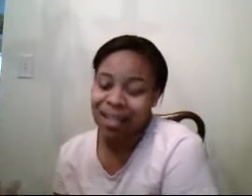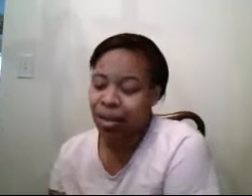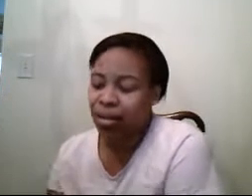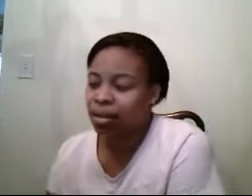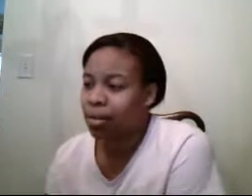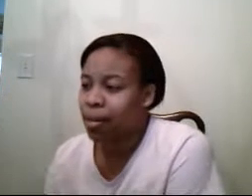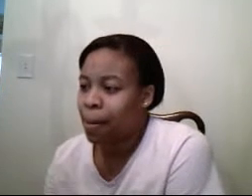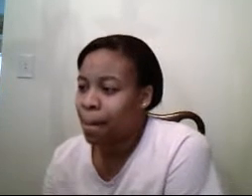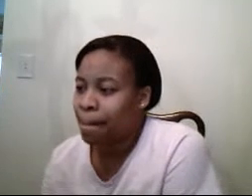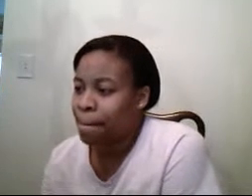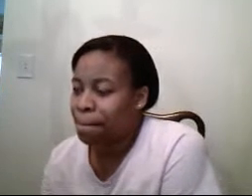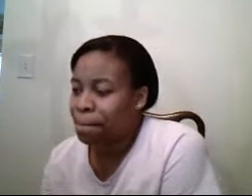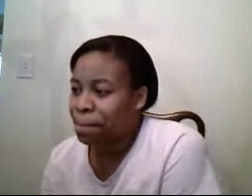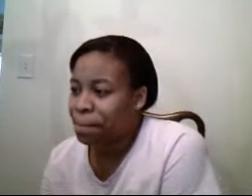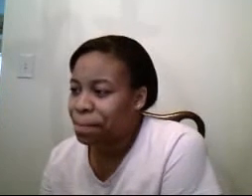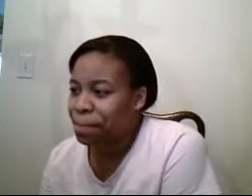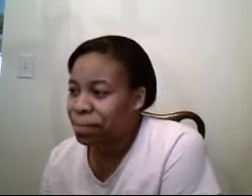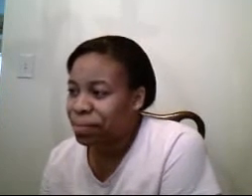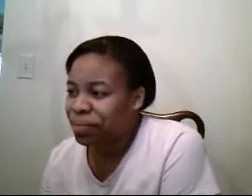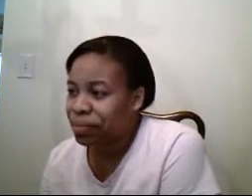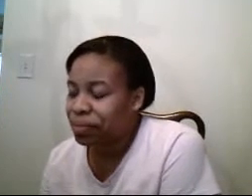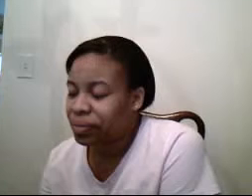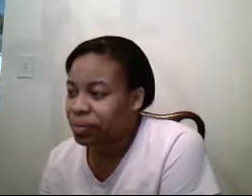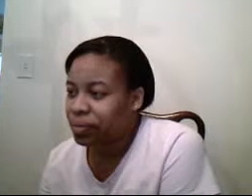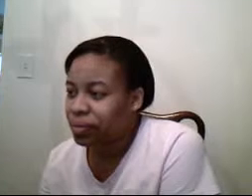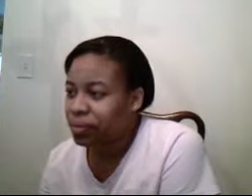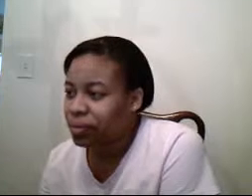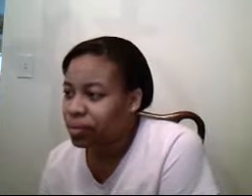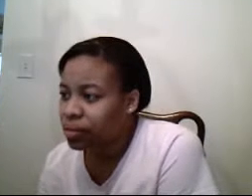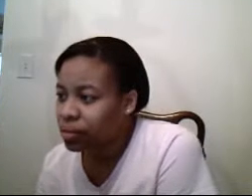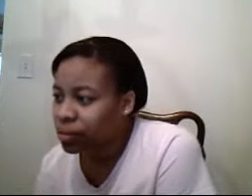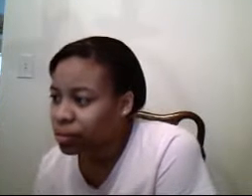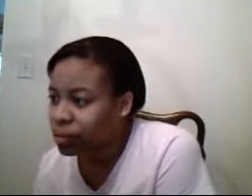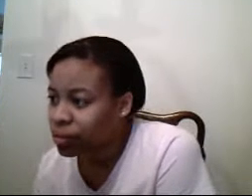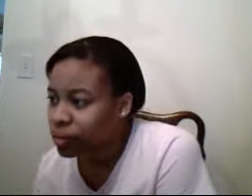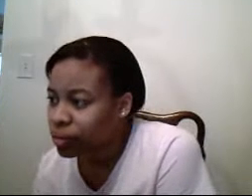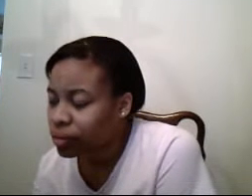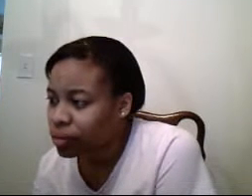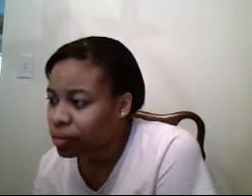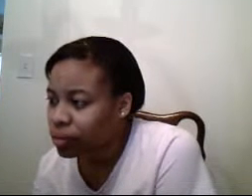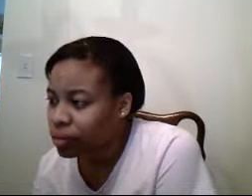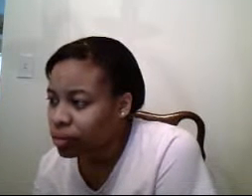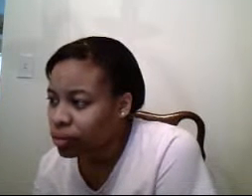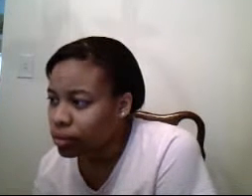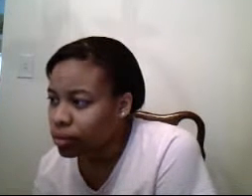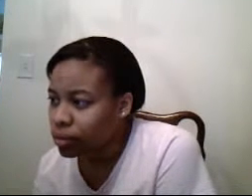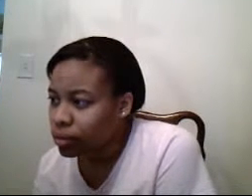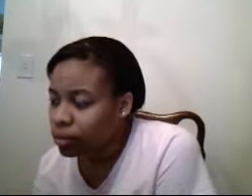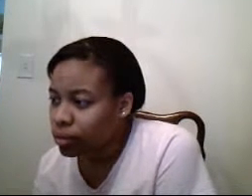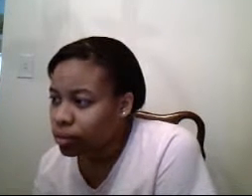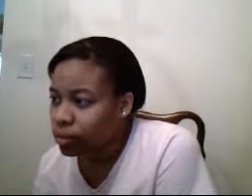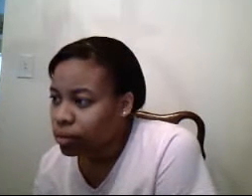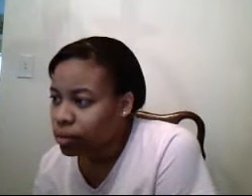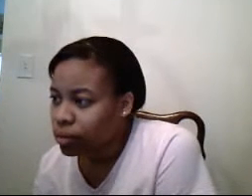presenting. So a lot of considerations in their spending too. But the all-around